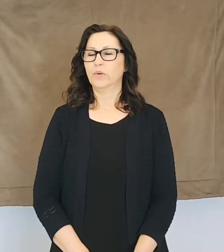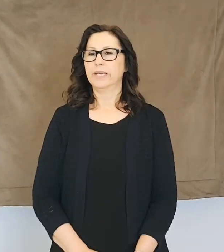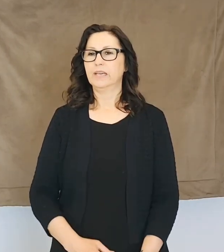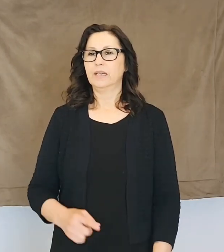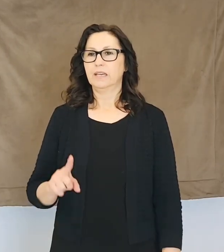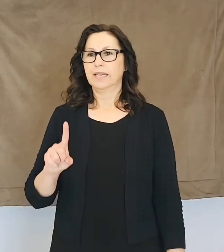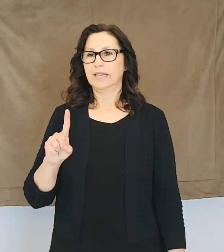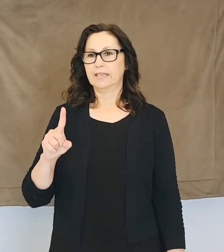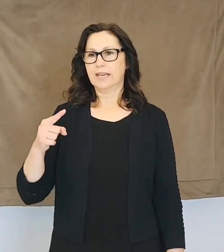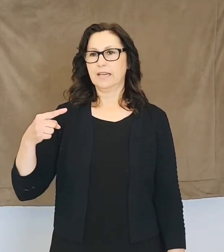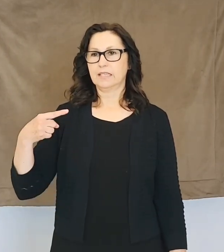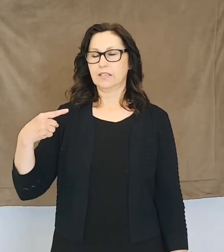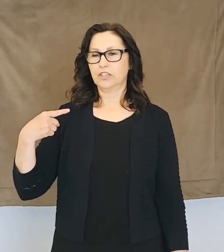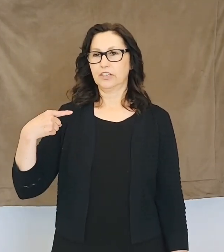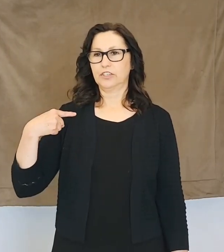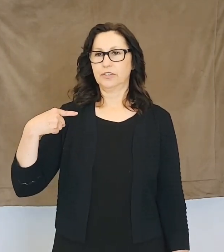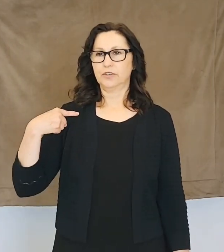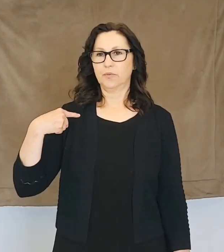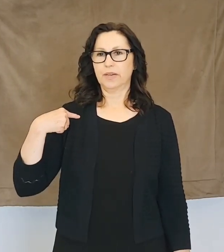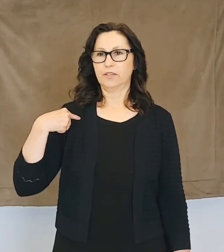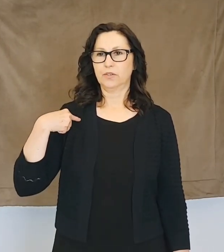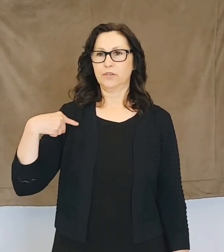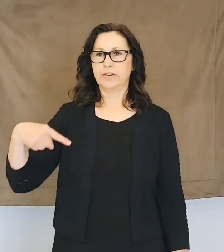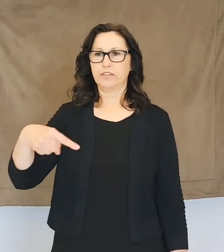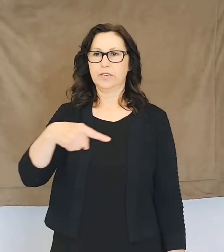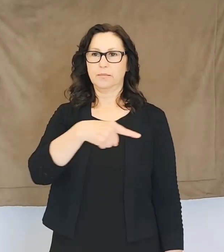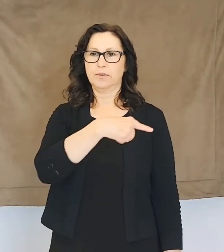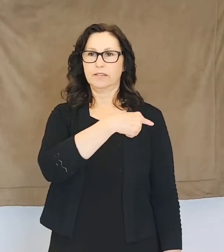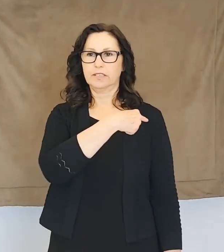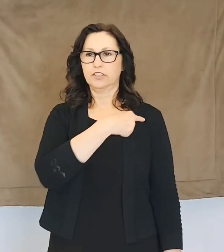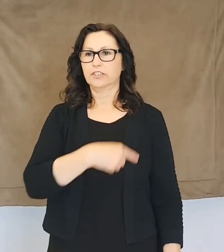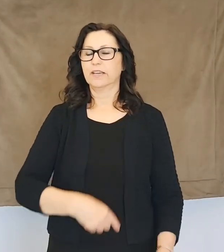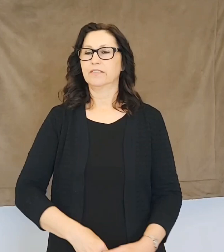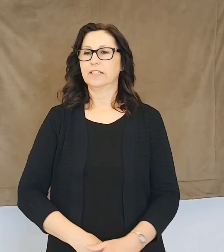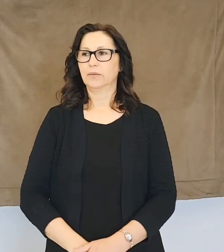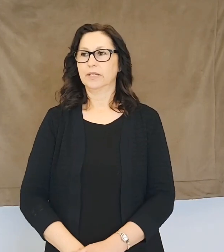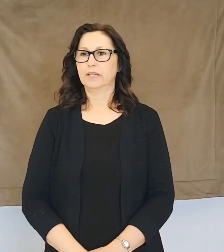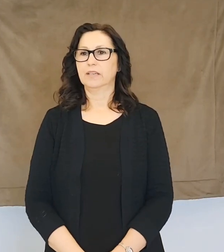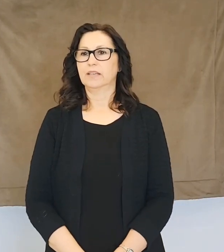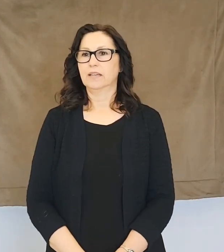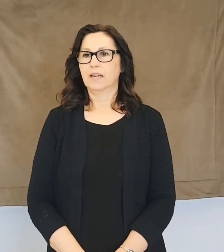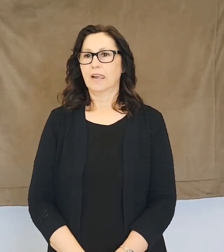We index, touch your right shoulder, and you come around, touch your left. Yeah, we. I don't think I did this